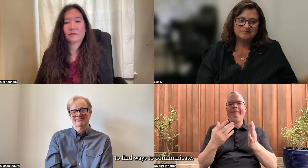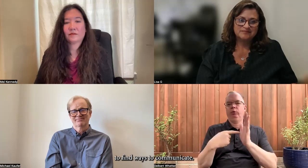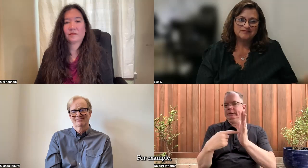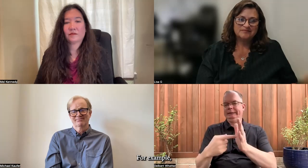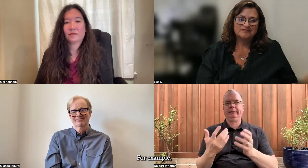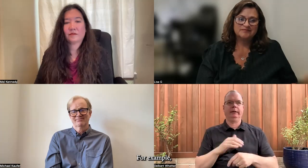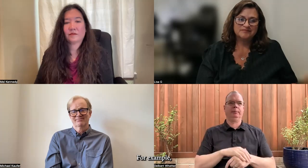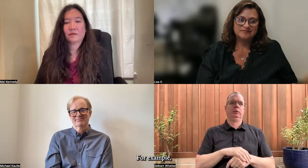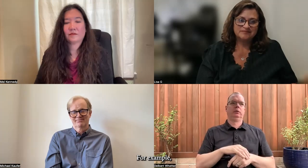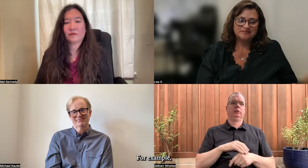For example,